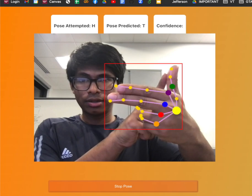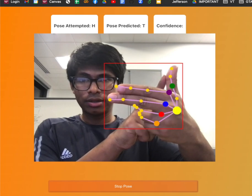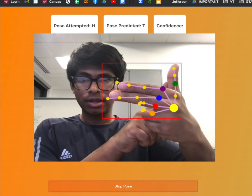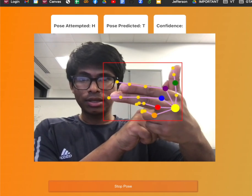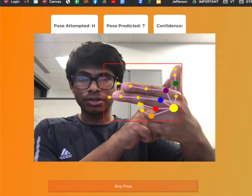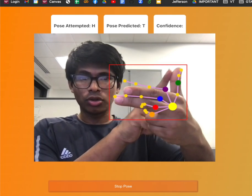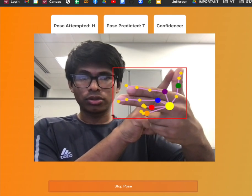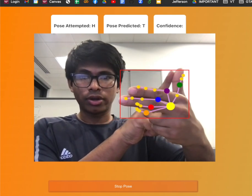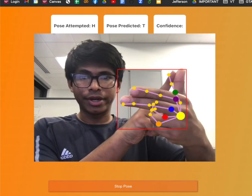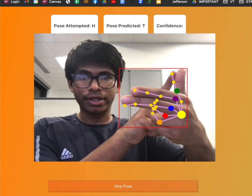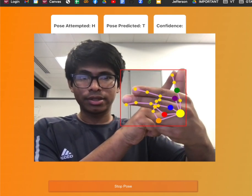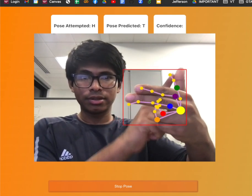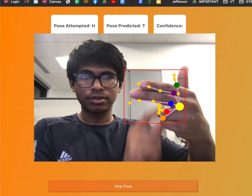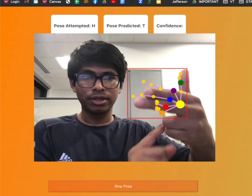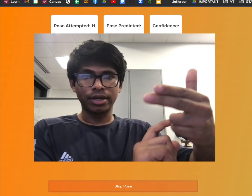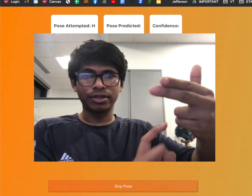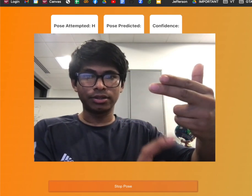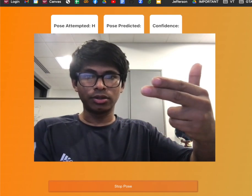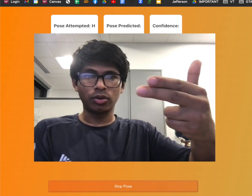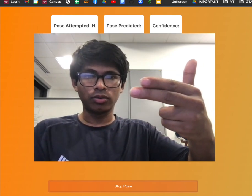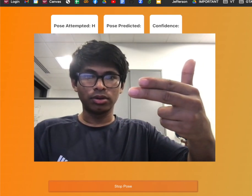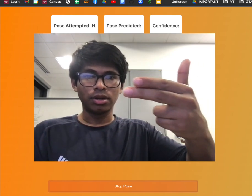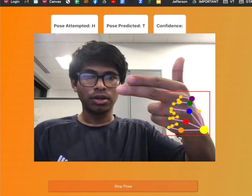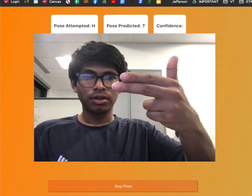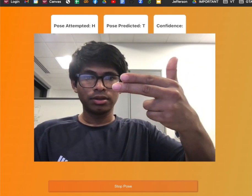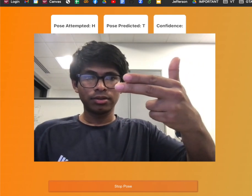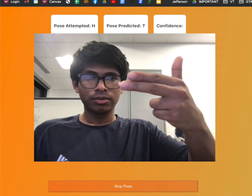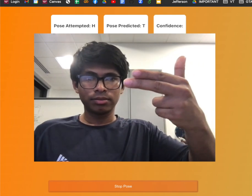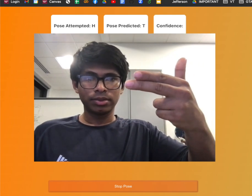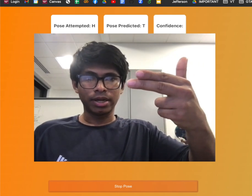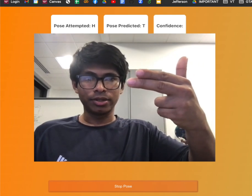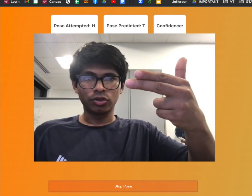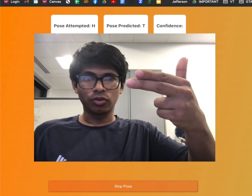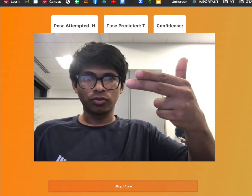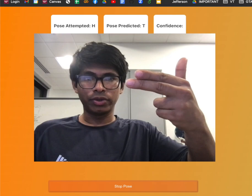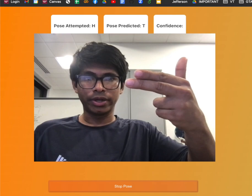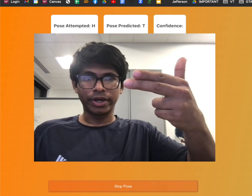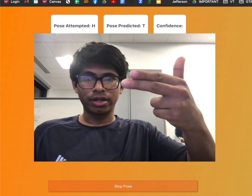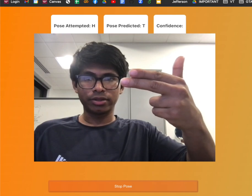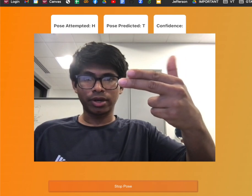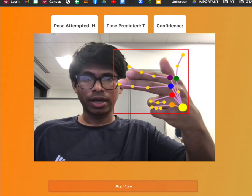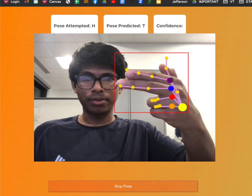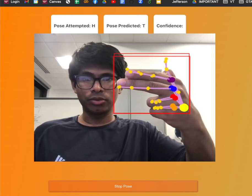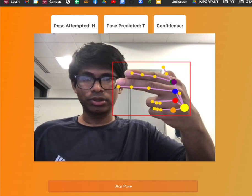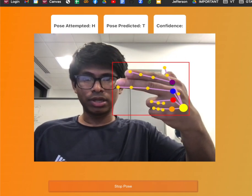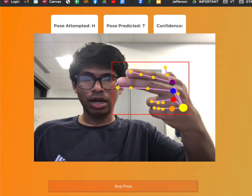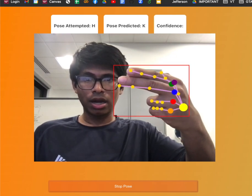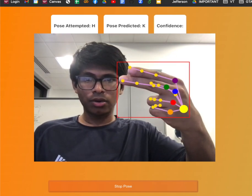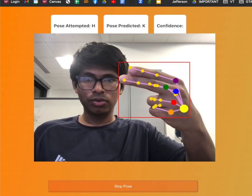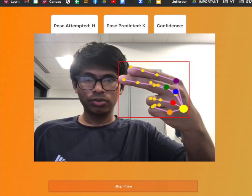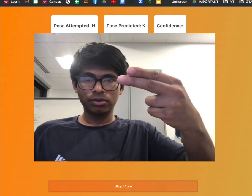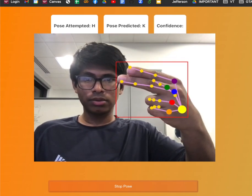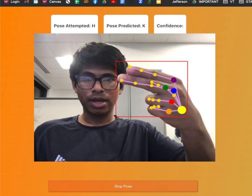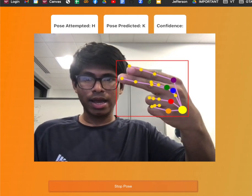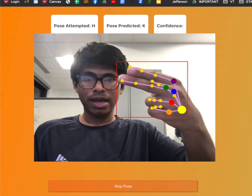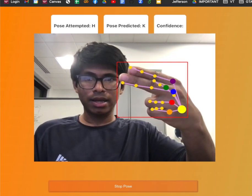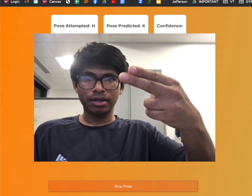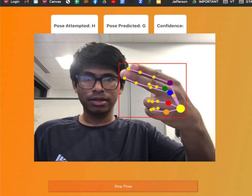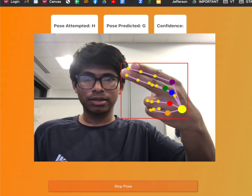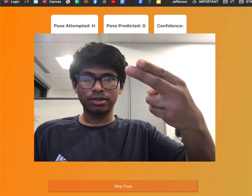finger is not correct. There is no finger here, so I have to